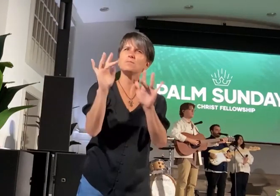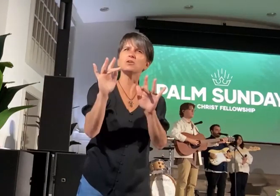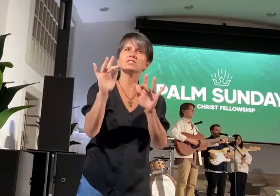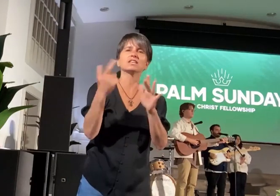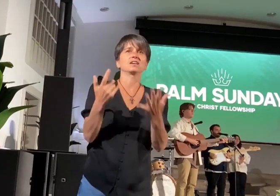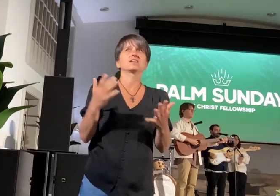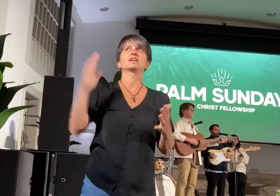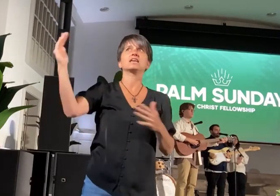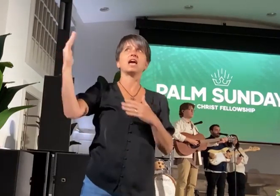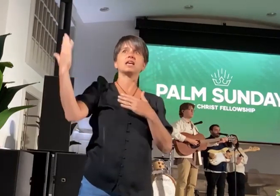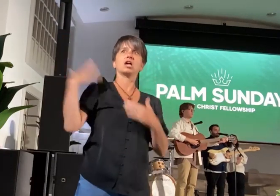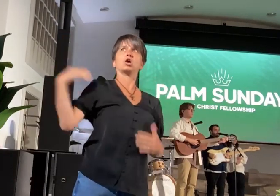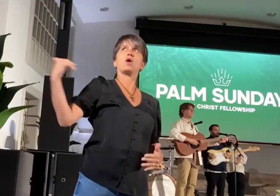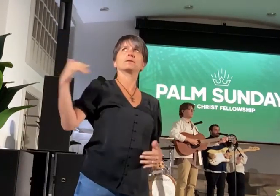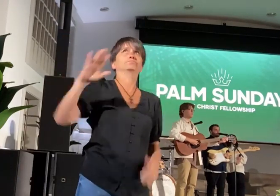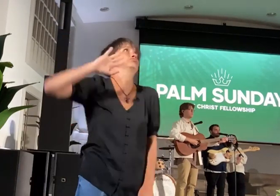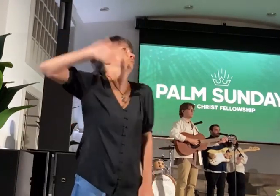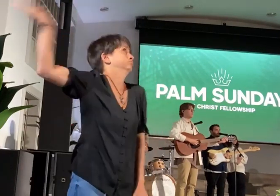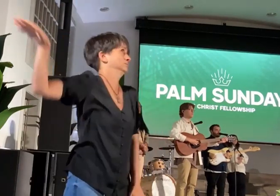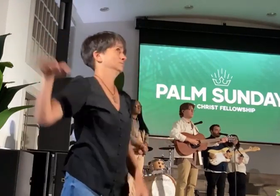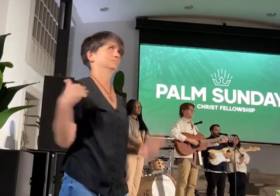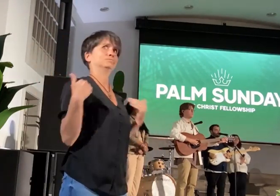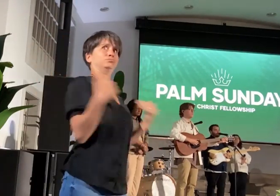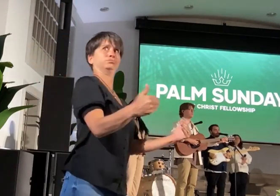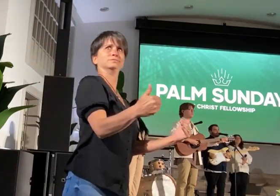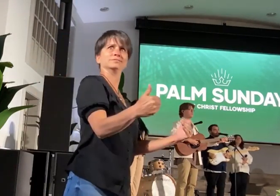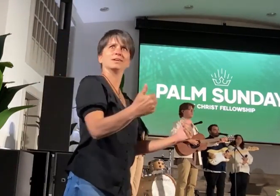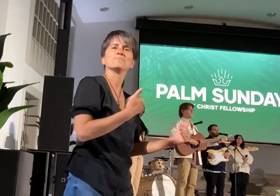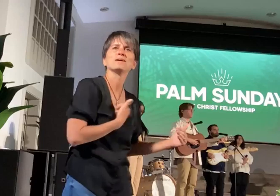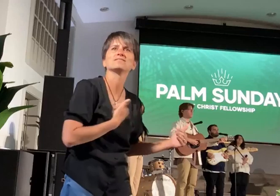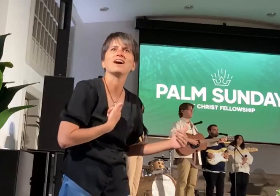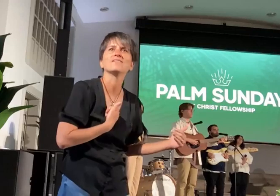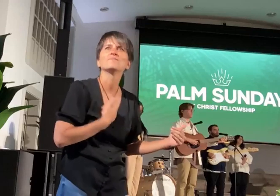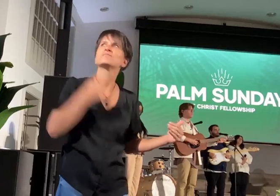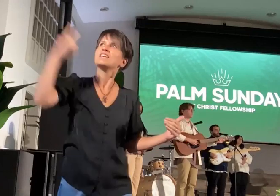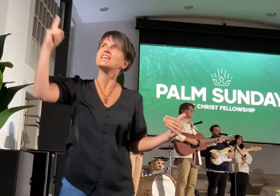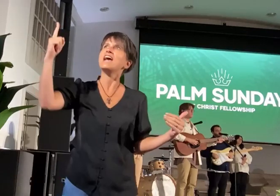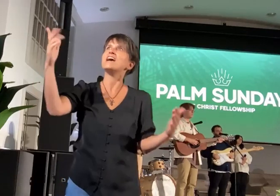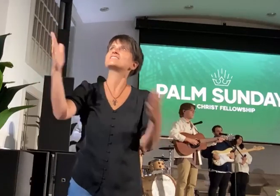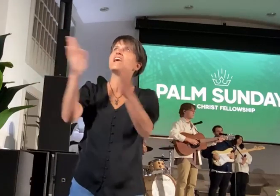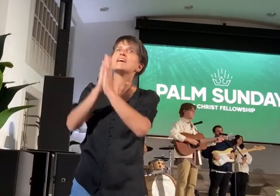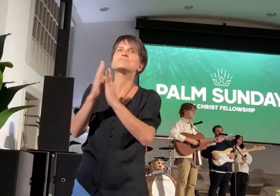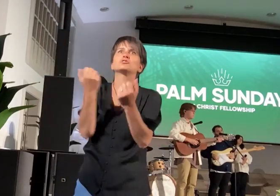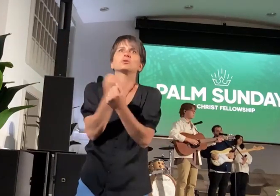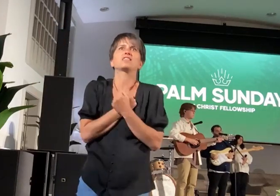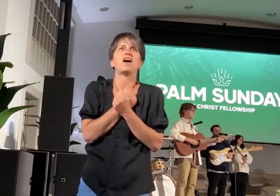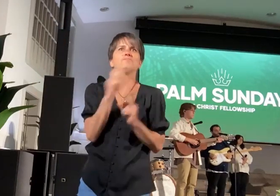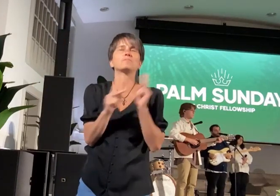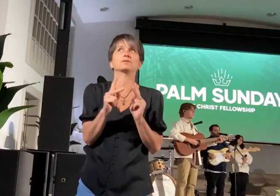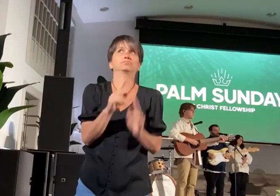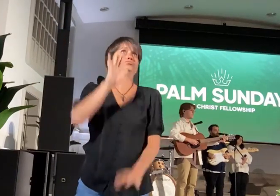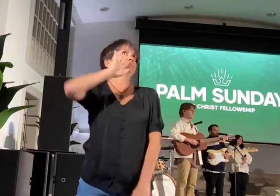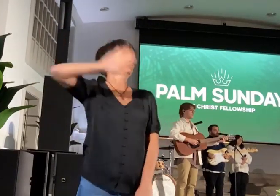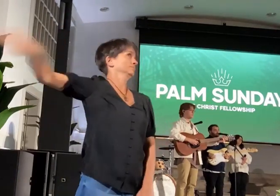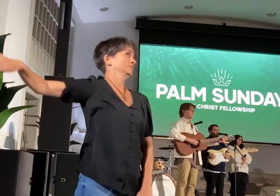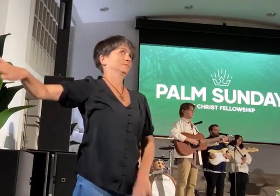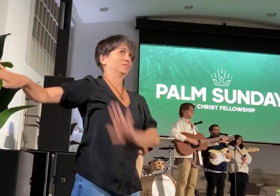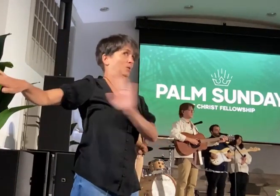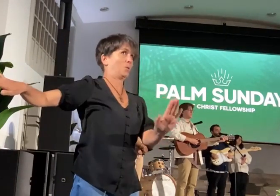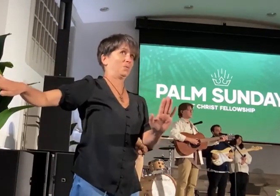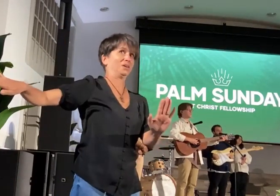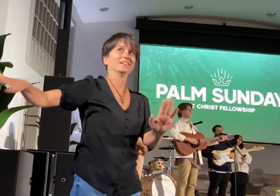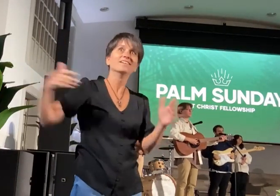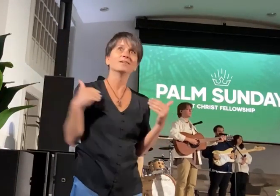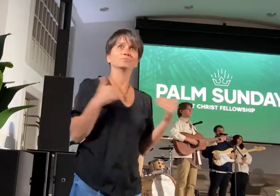has for me. Turning my back on the things he's asked me to do, the people that he's asked me to love. And I don't know what you turned your back on in your life,